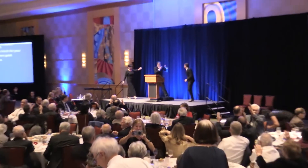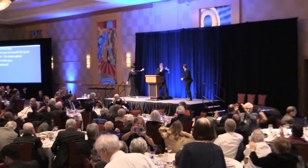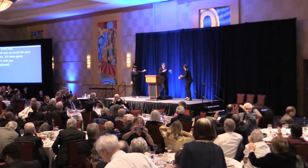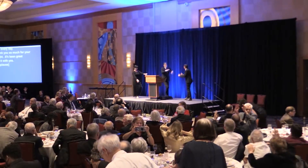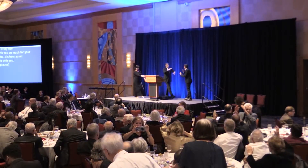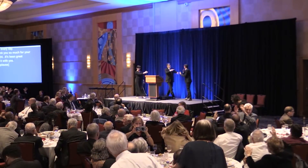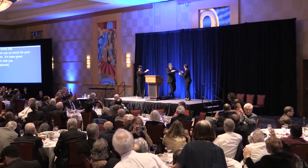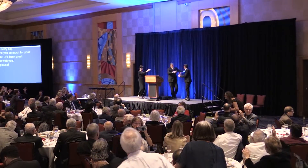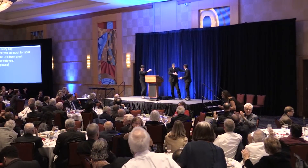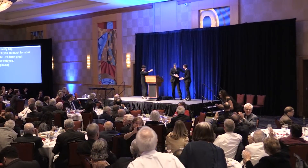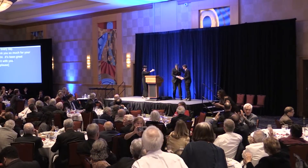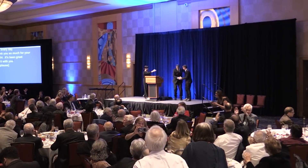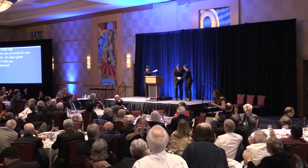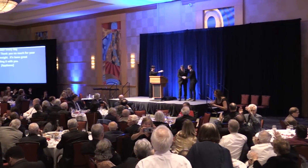Alex, thank you.